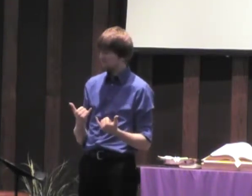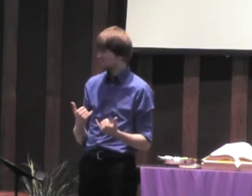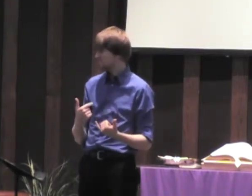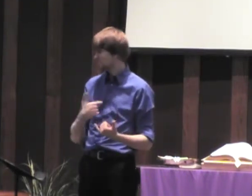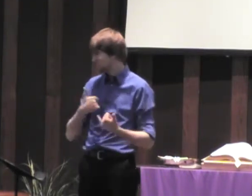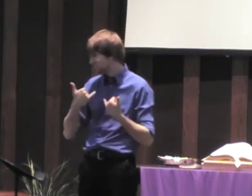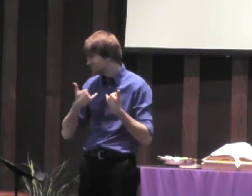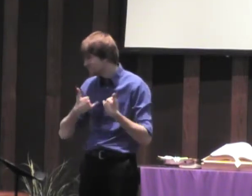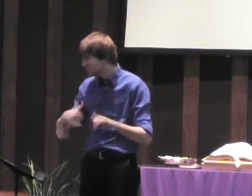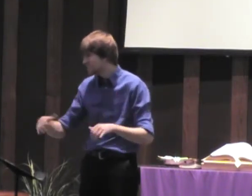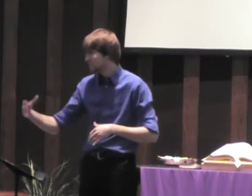And